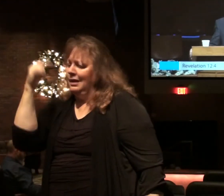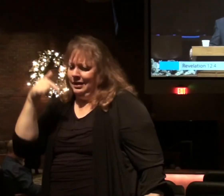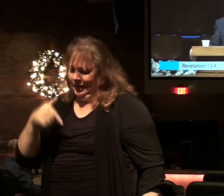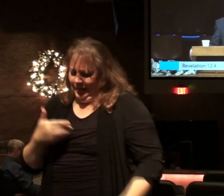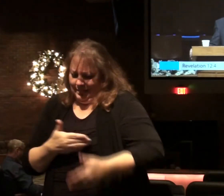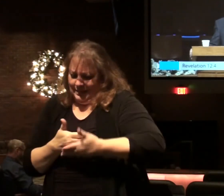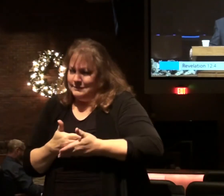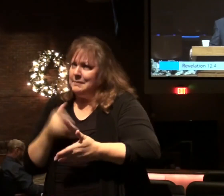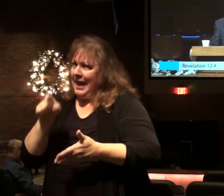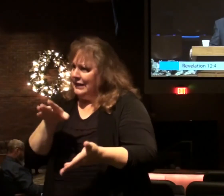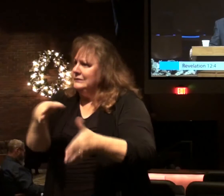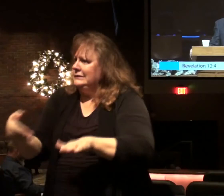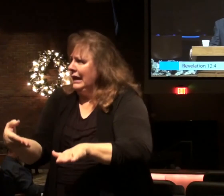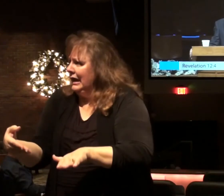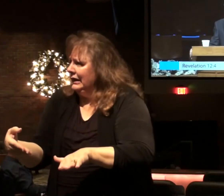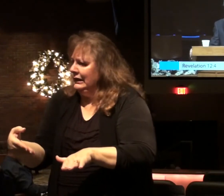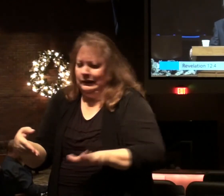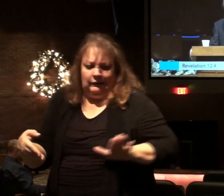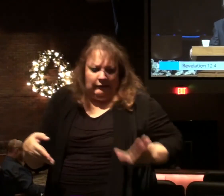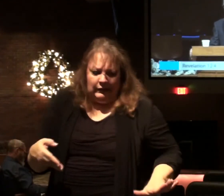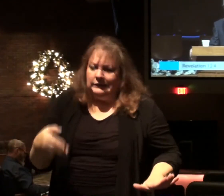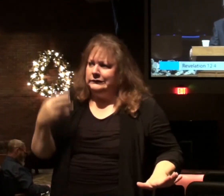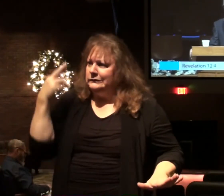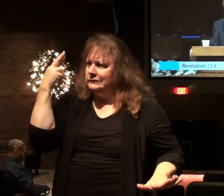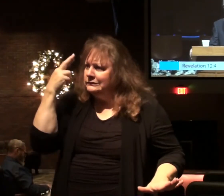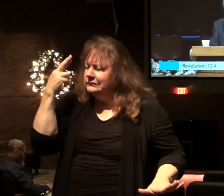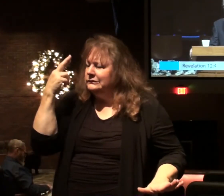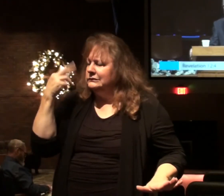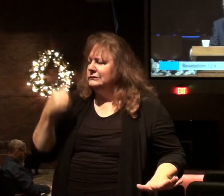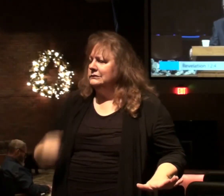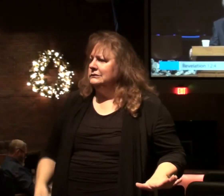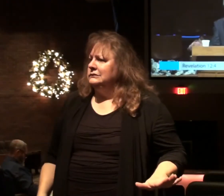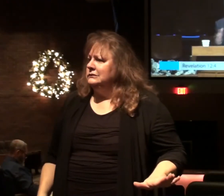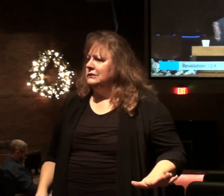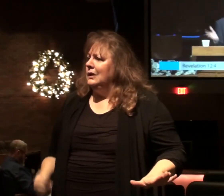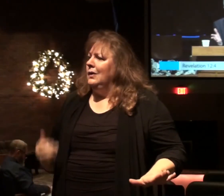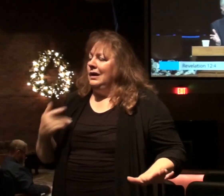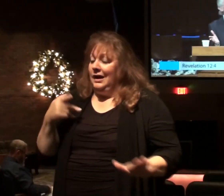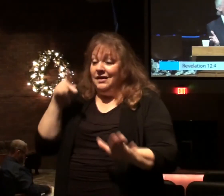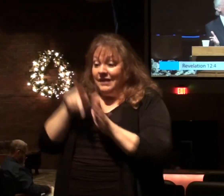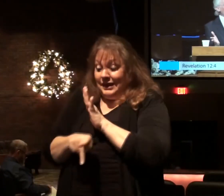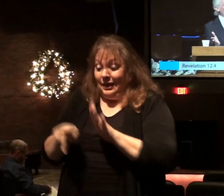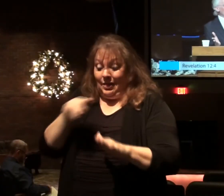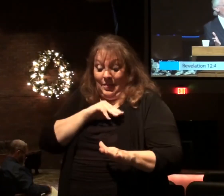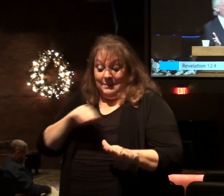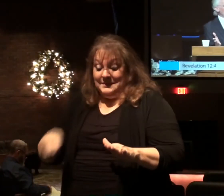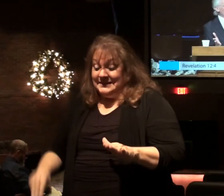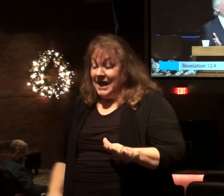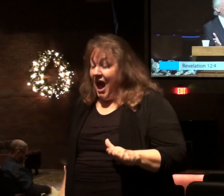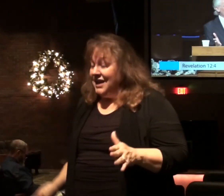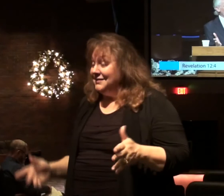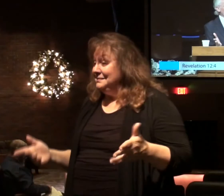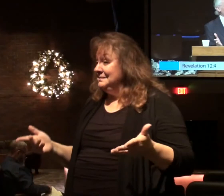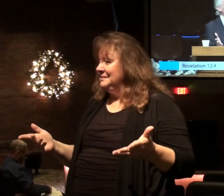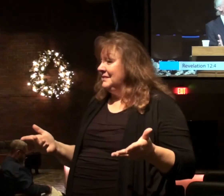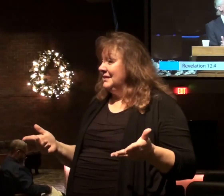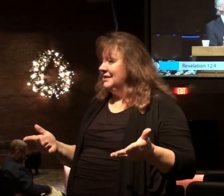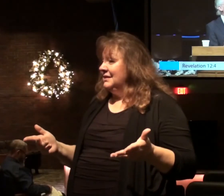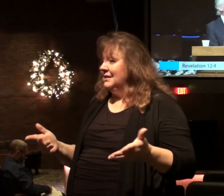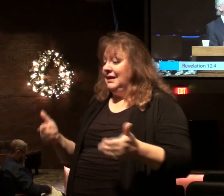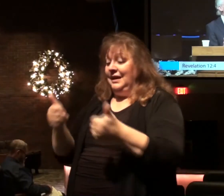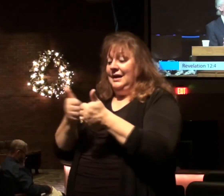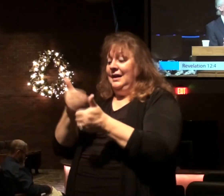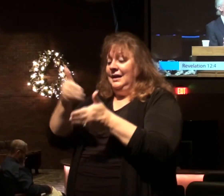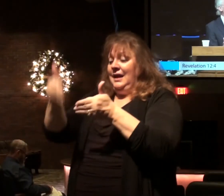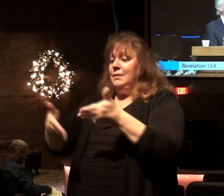this baby killed. That was the devil's motivation. Because if he could kill the Messiah, game